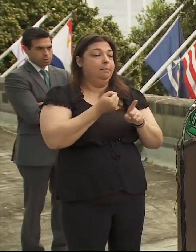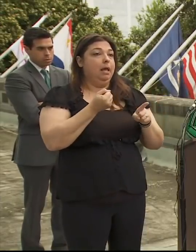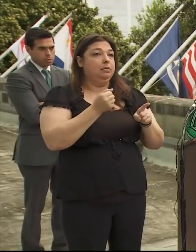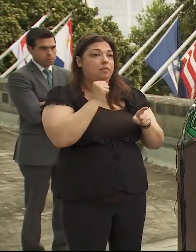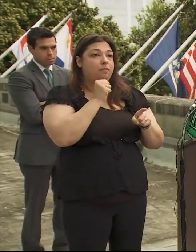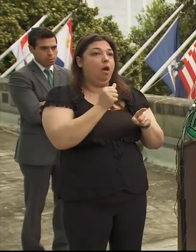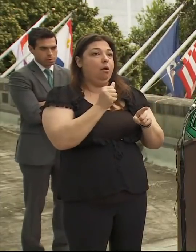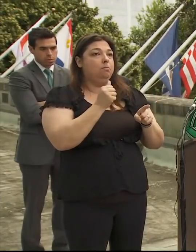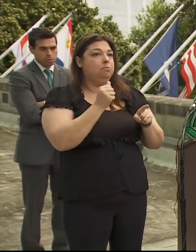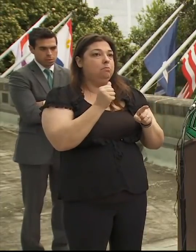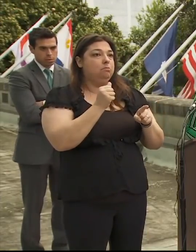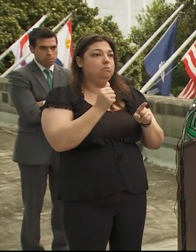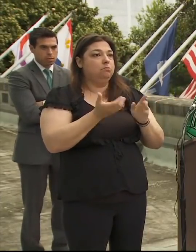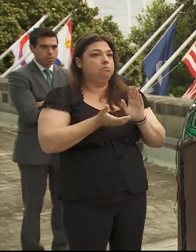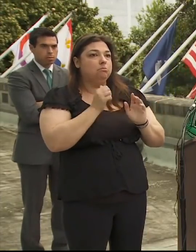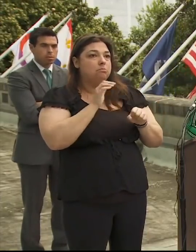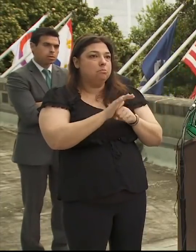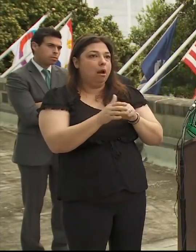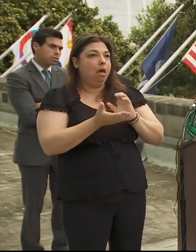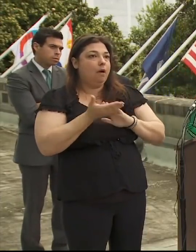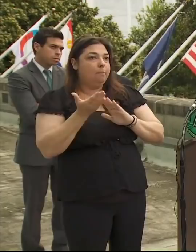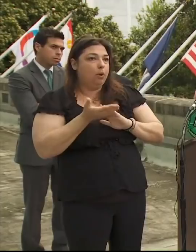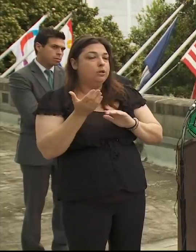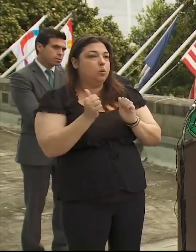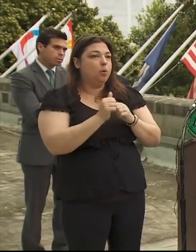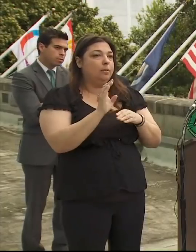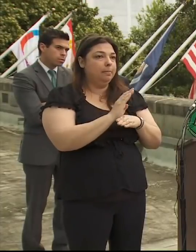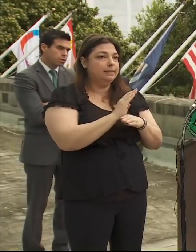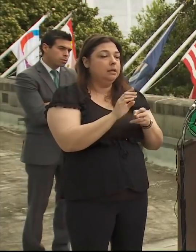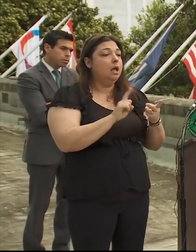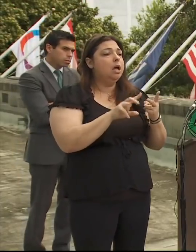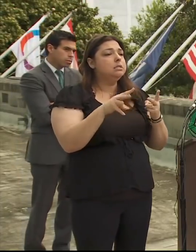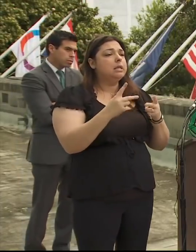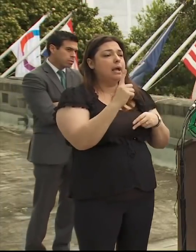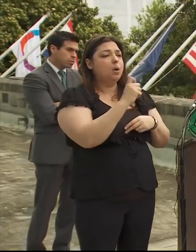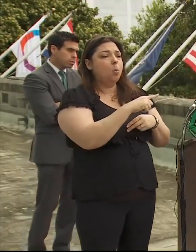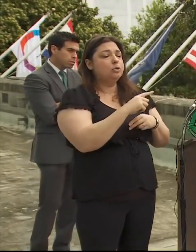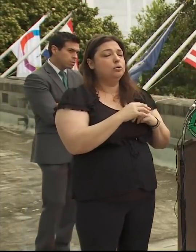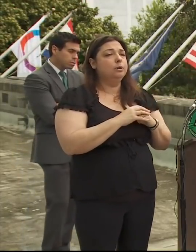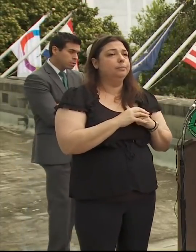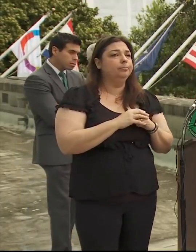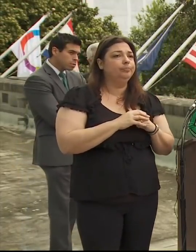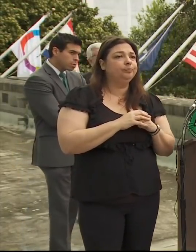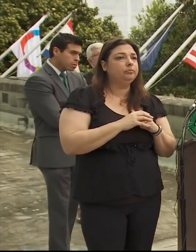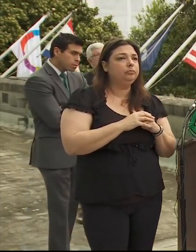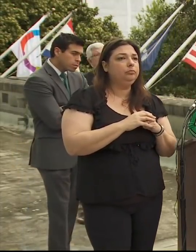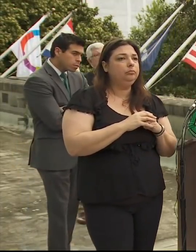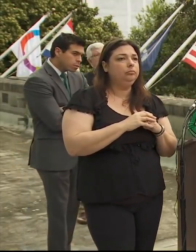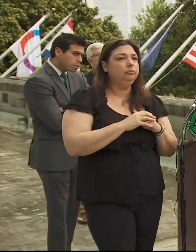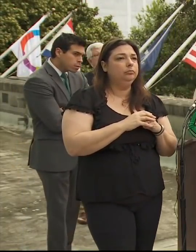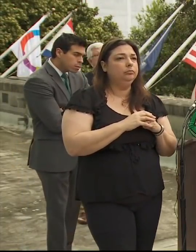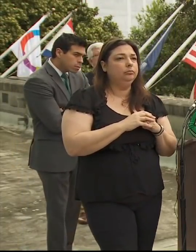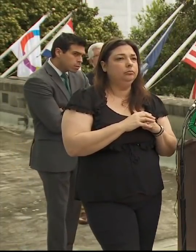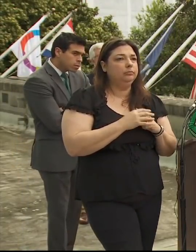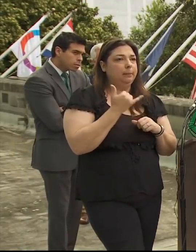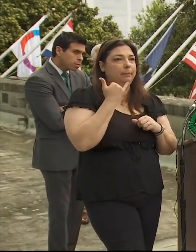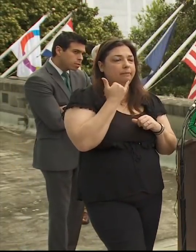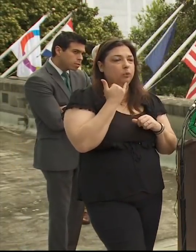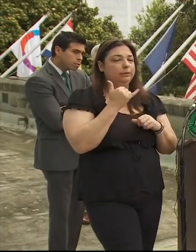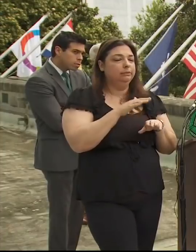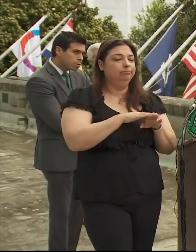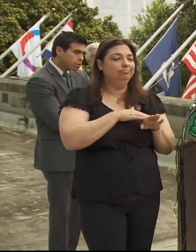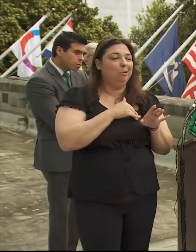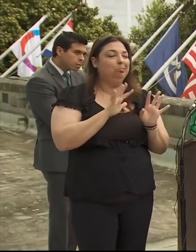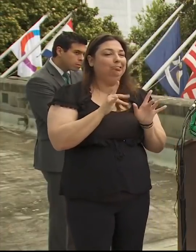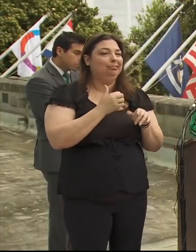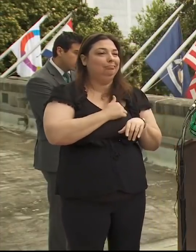those business operating. And to kind of follow up into that one as well, just more forgiving my thumbs